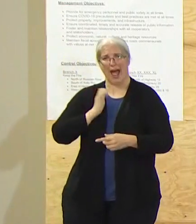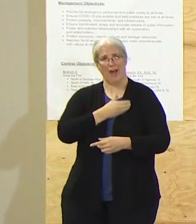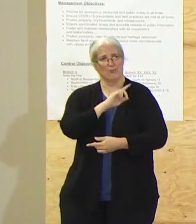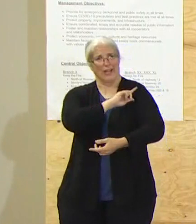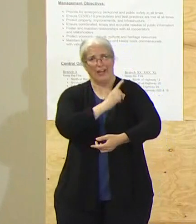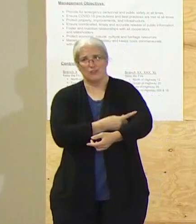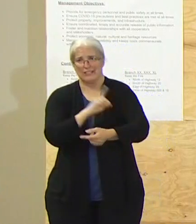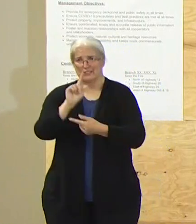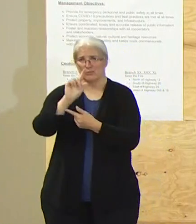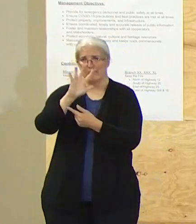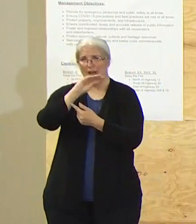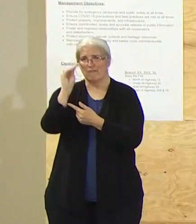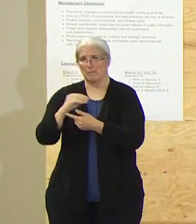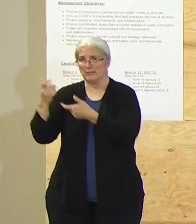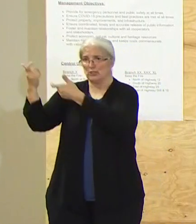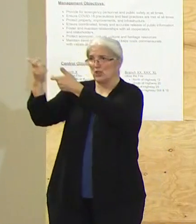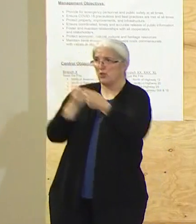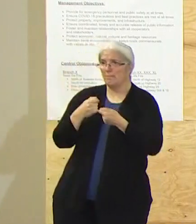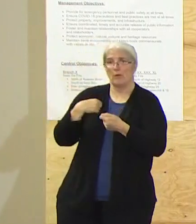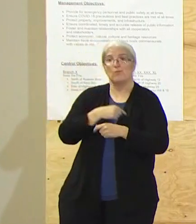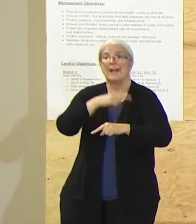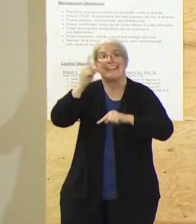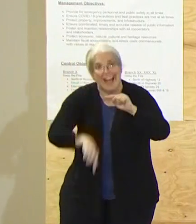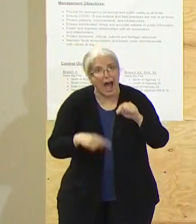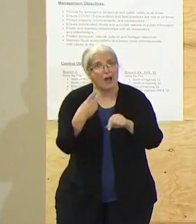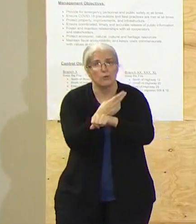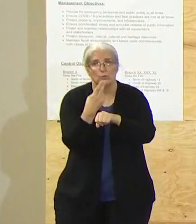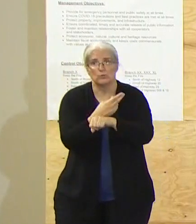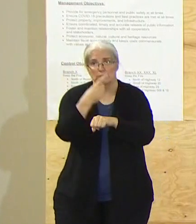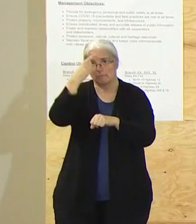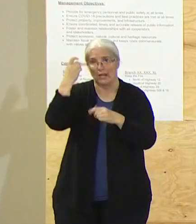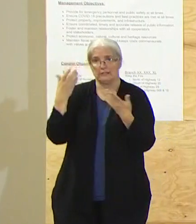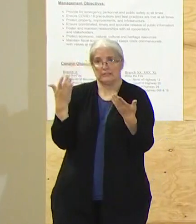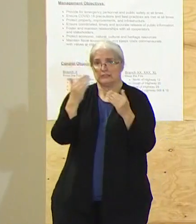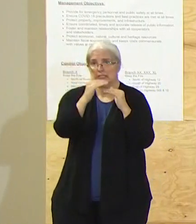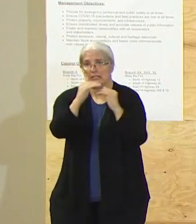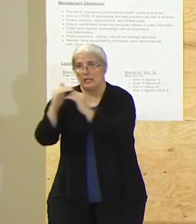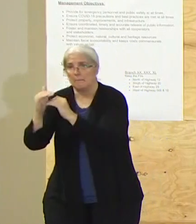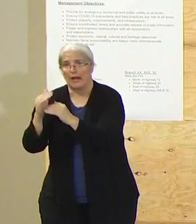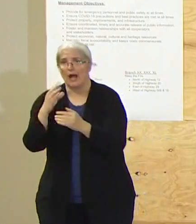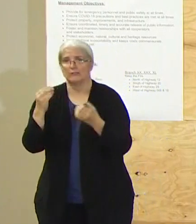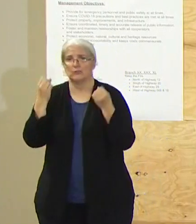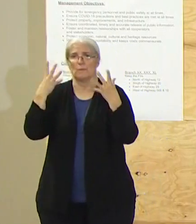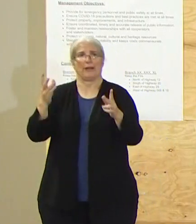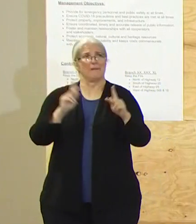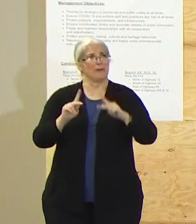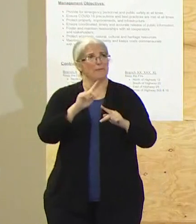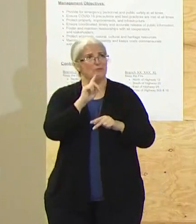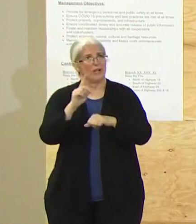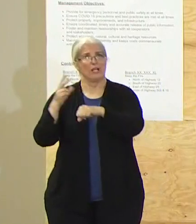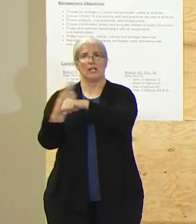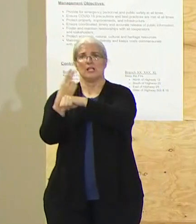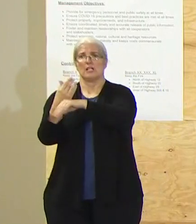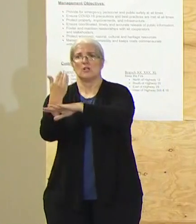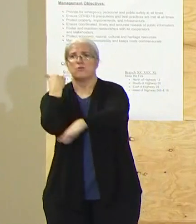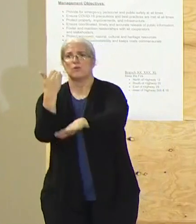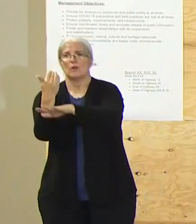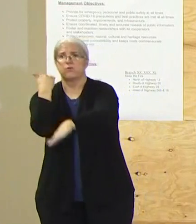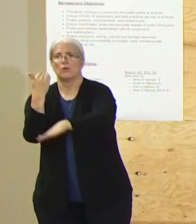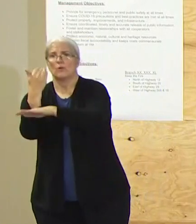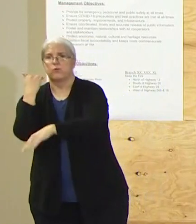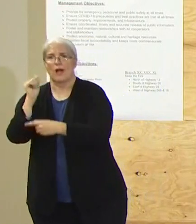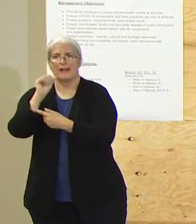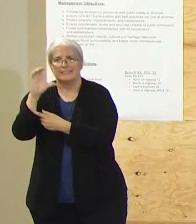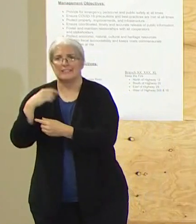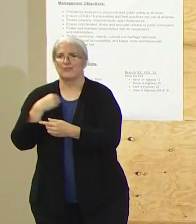was unavailable because the energy constraints and demand within their own states. And so we're reviewing